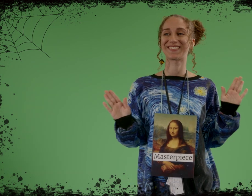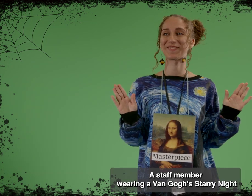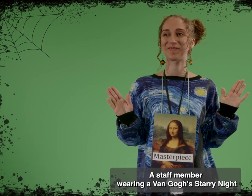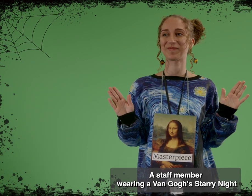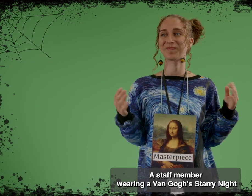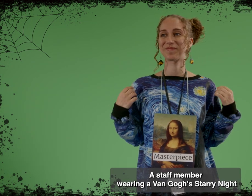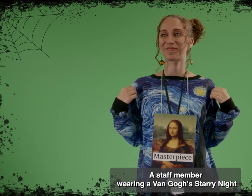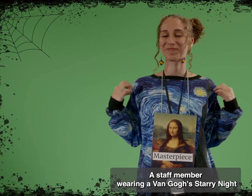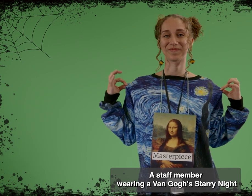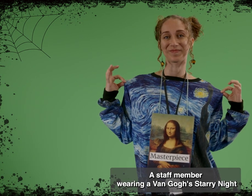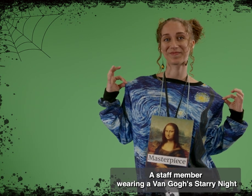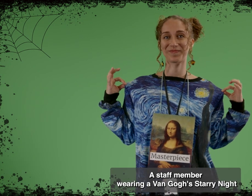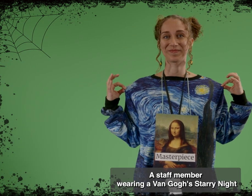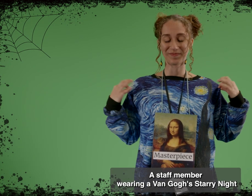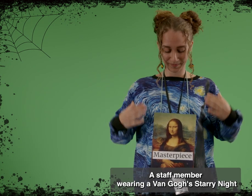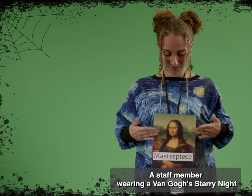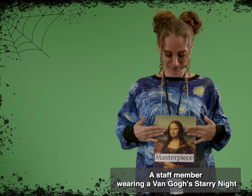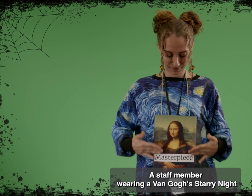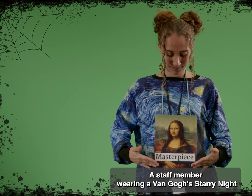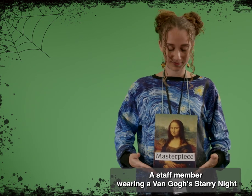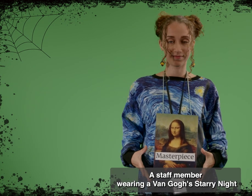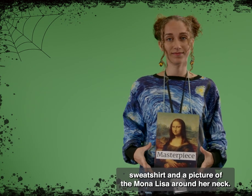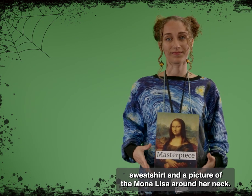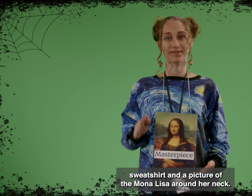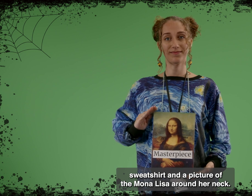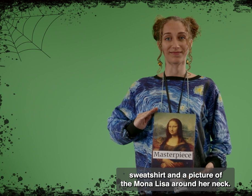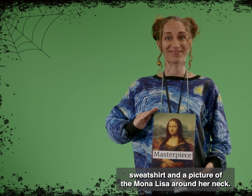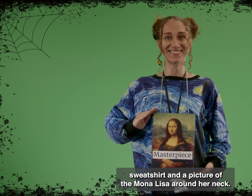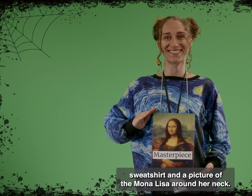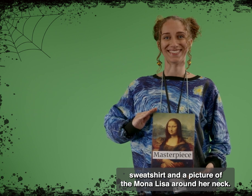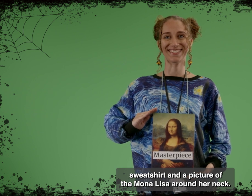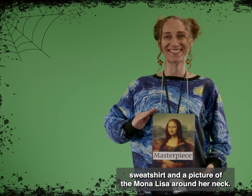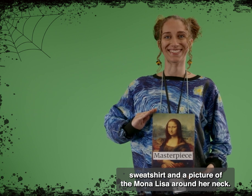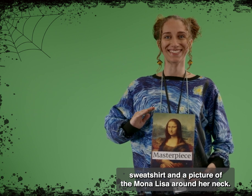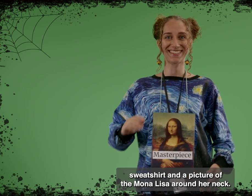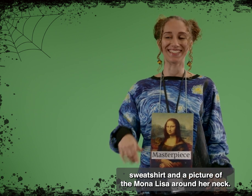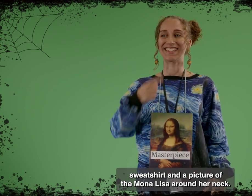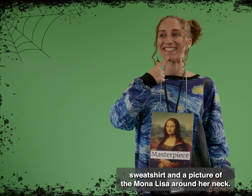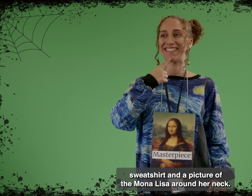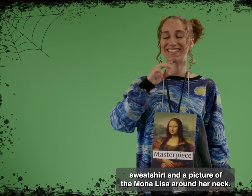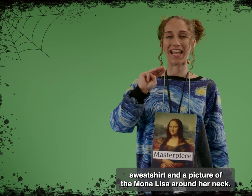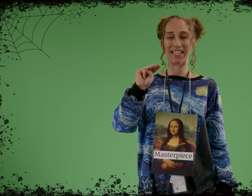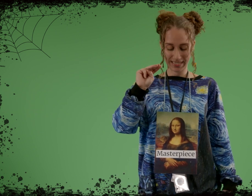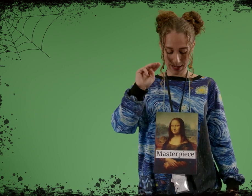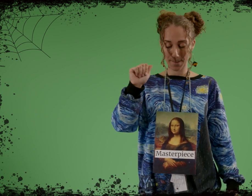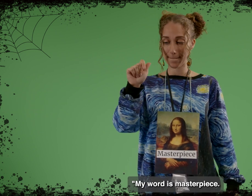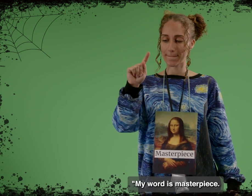A staff member wearing a Van Gogh's Starry Night sweatshirt and a picture of the Mona Lisa around her neck. My